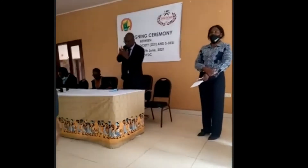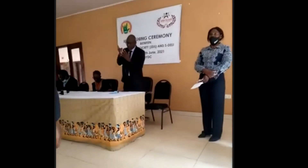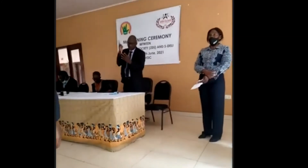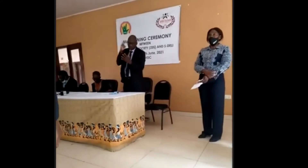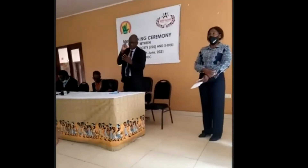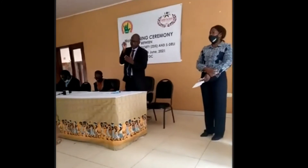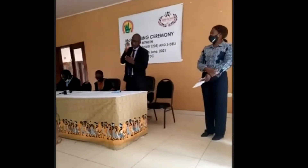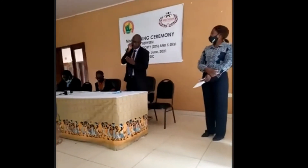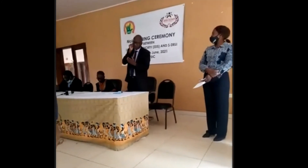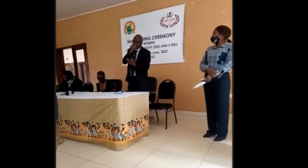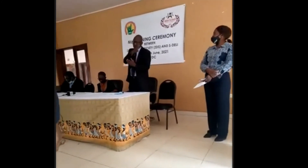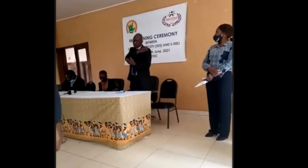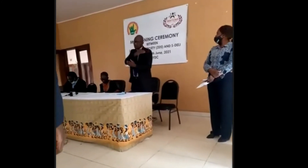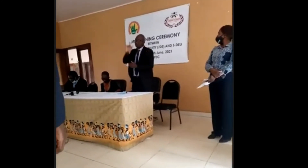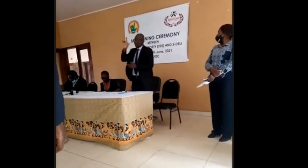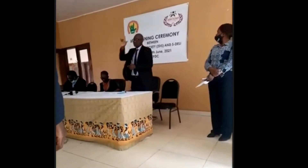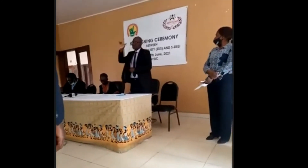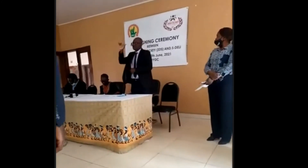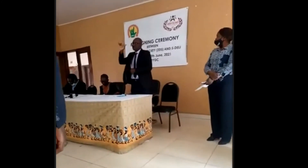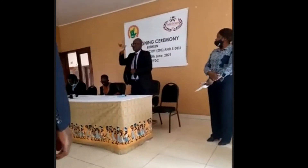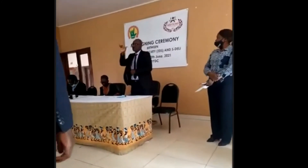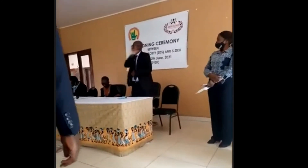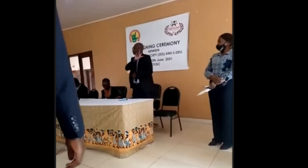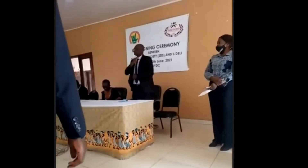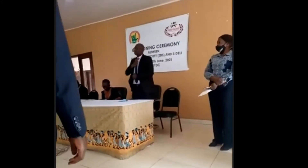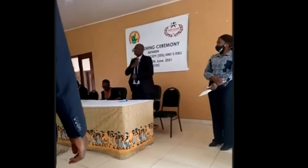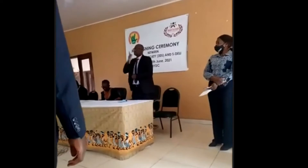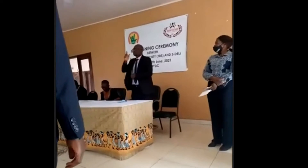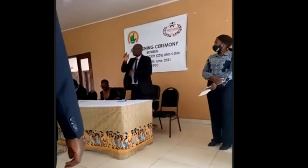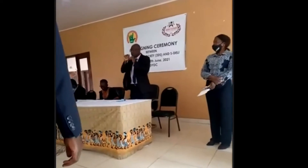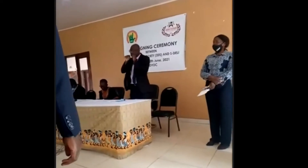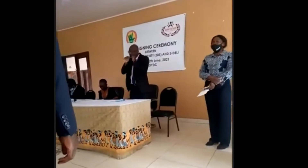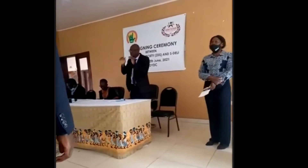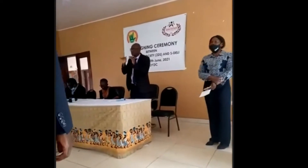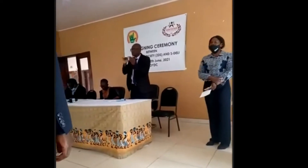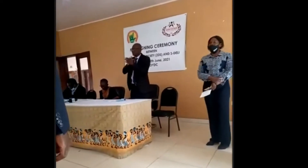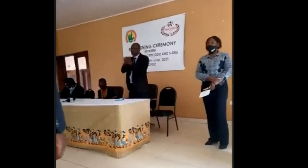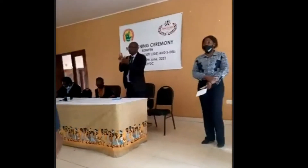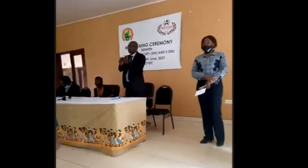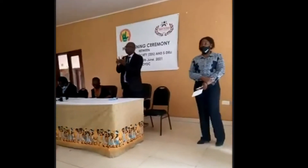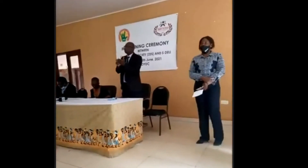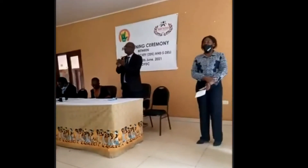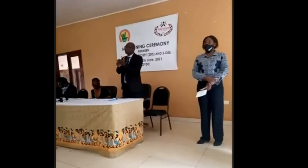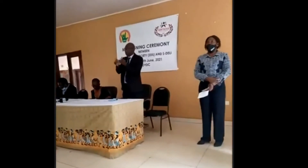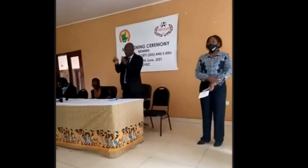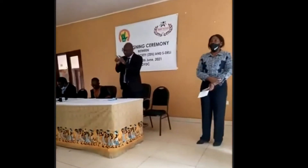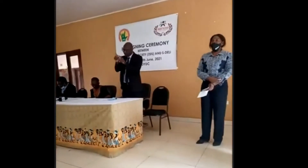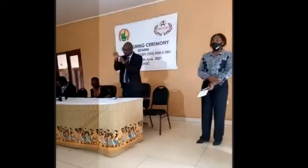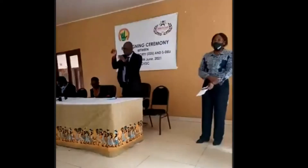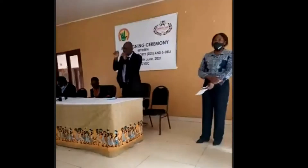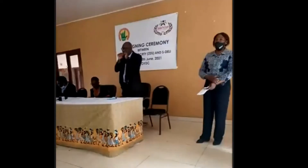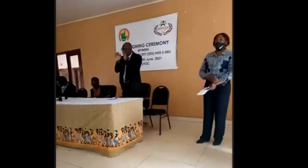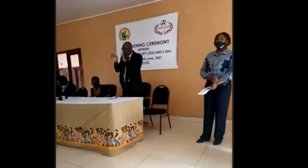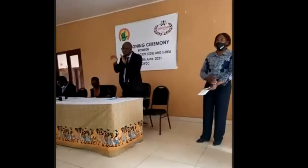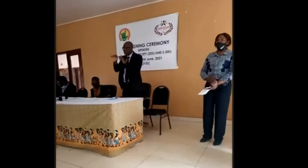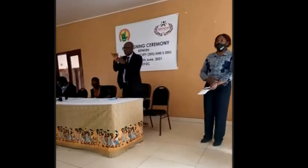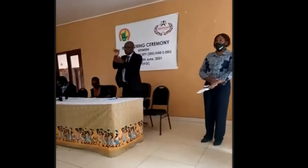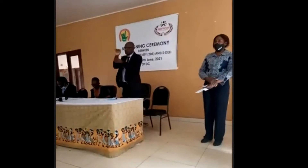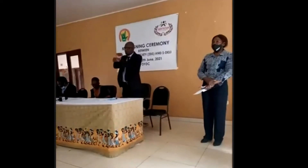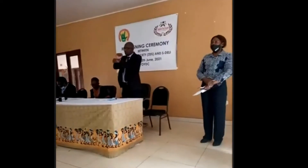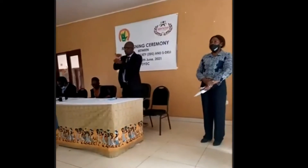the signing of memorandum of understanding between Zambia and Deaf Society and